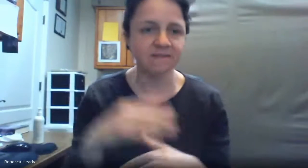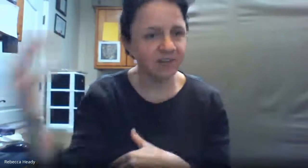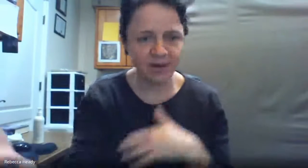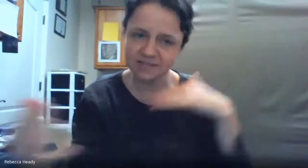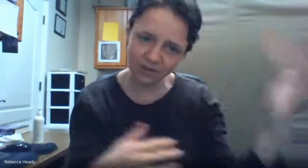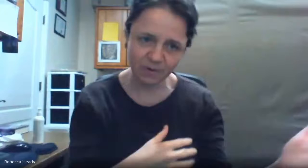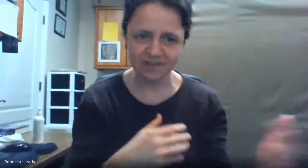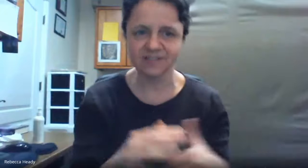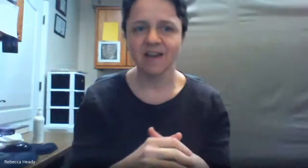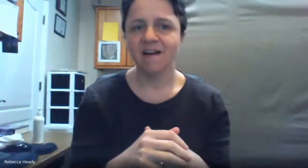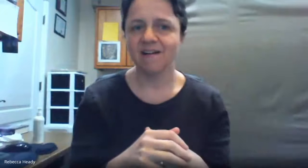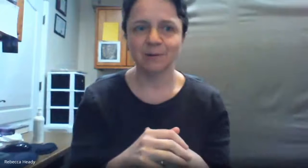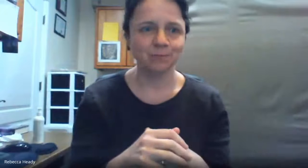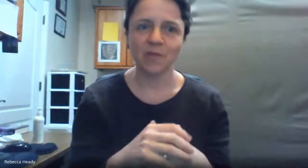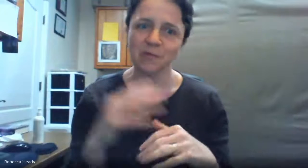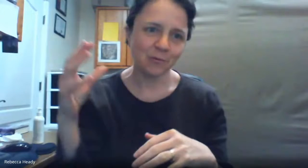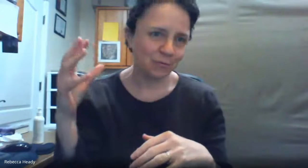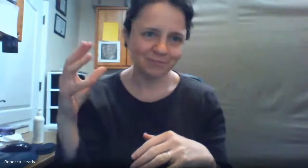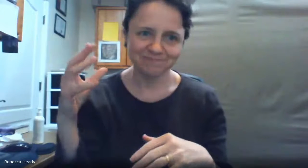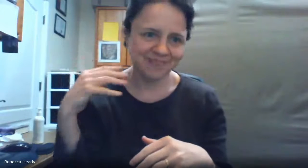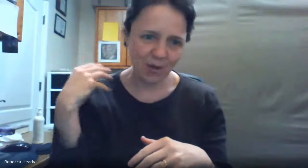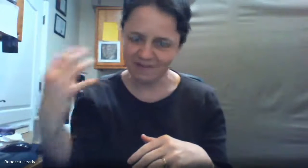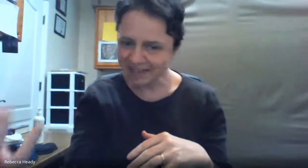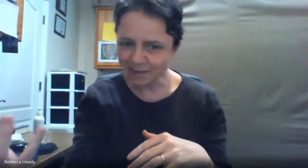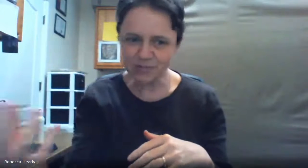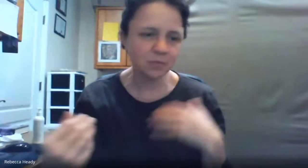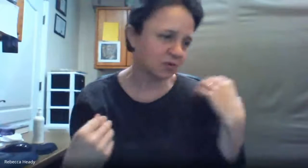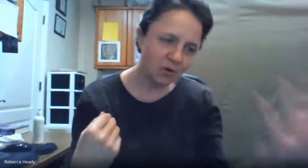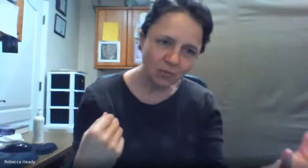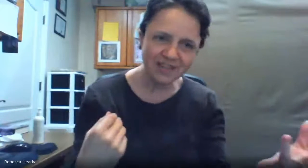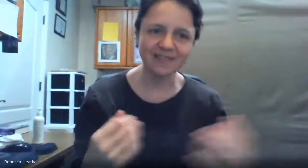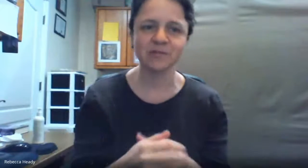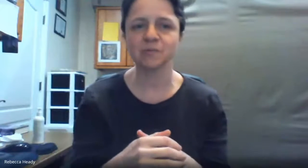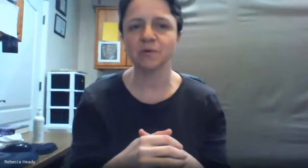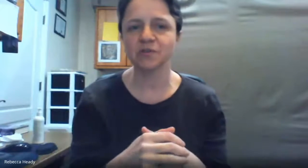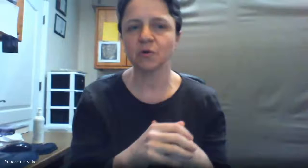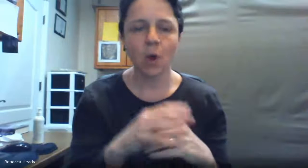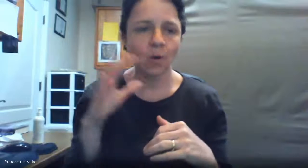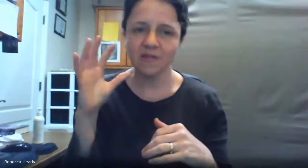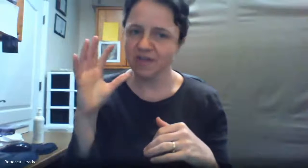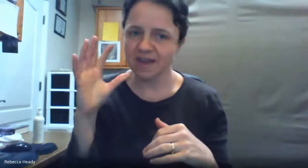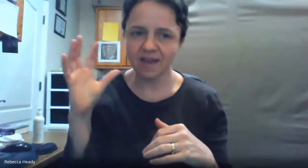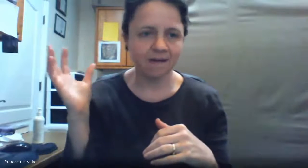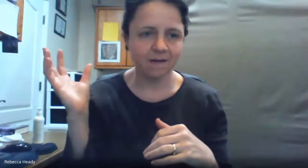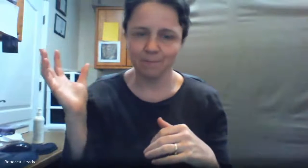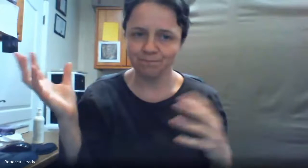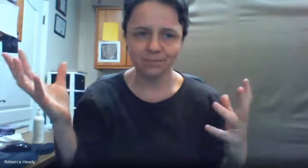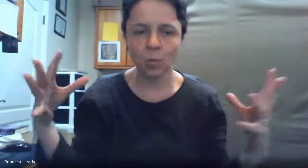deaf parents, hearing parents, whether they're, have sign language exposure, no sign language exposure, whether they, what